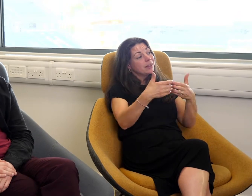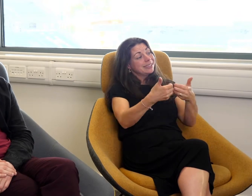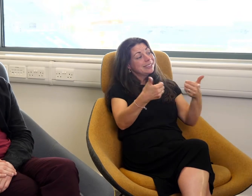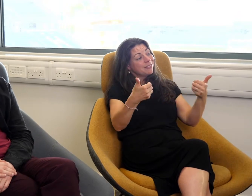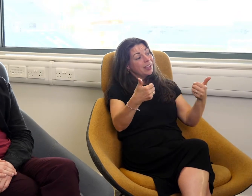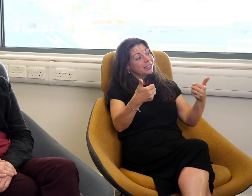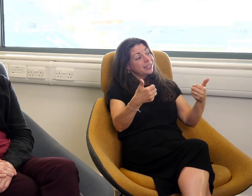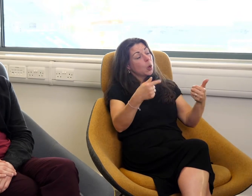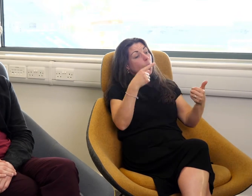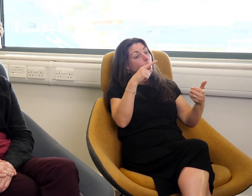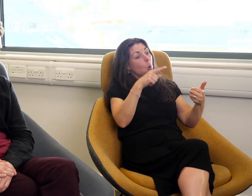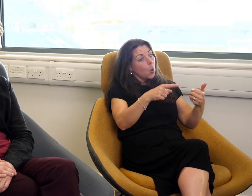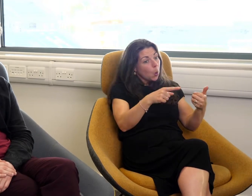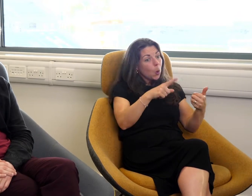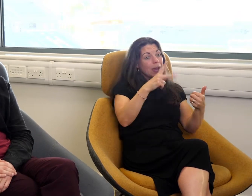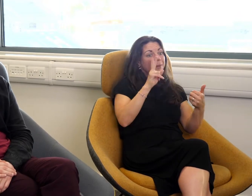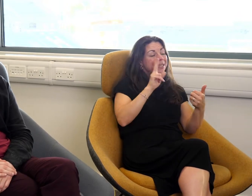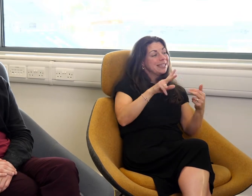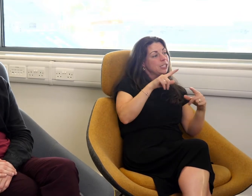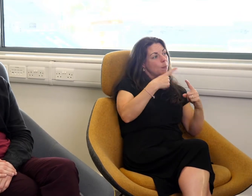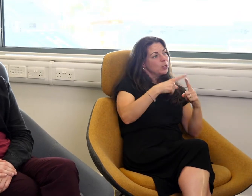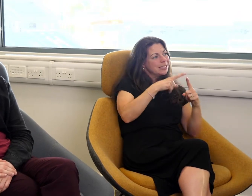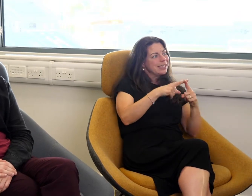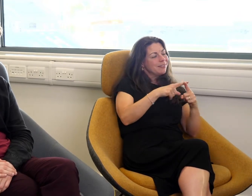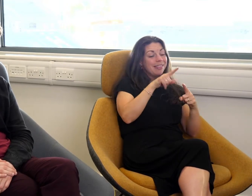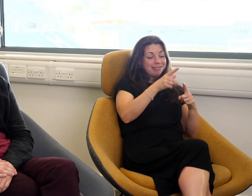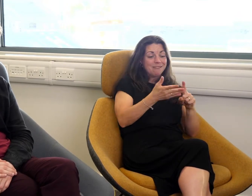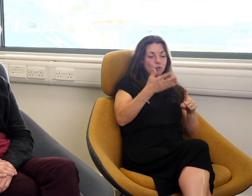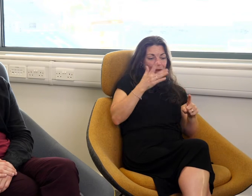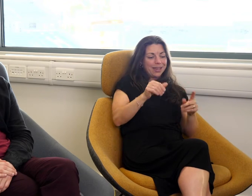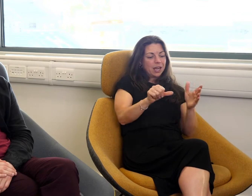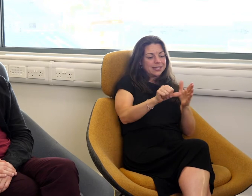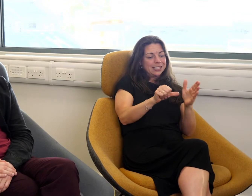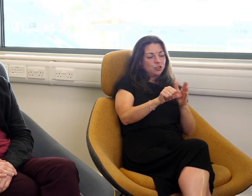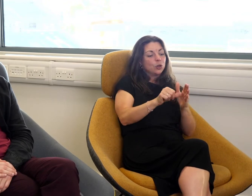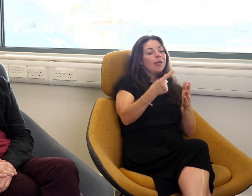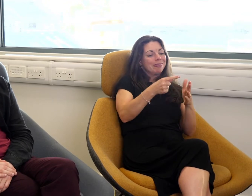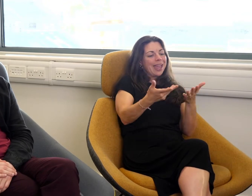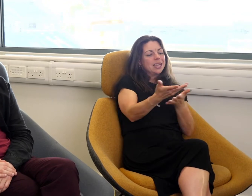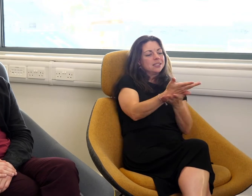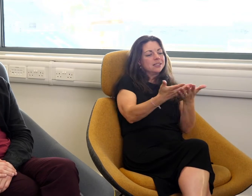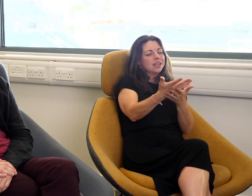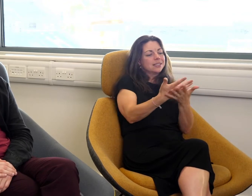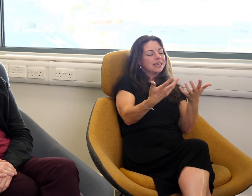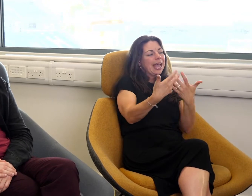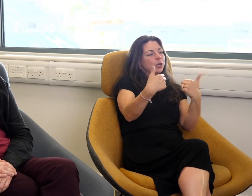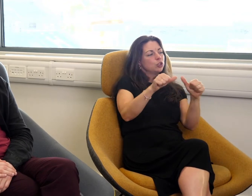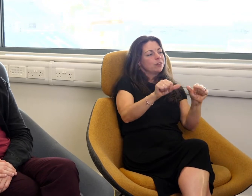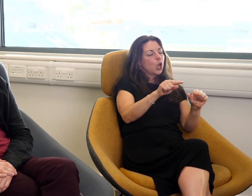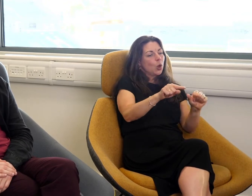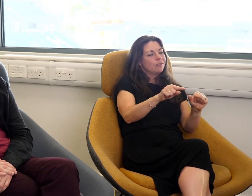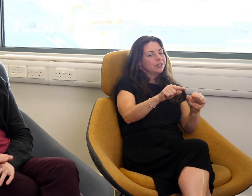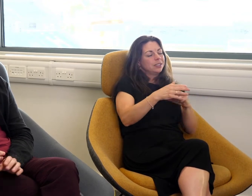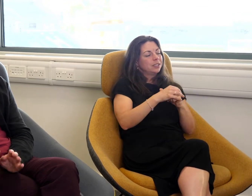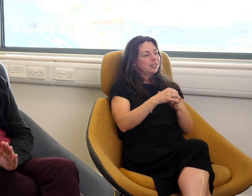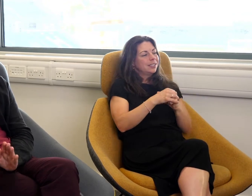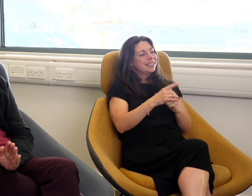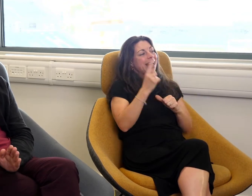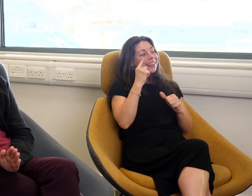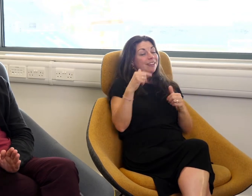positively as having a discussion about an issue and trying to come to a conclusion on it. And I think for a very long time, we've seen any hint of